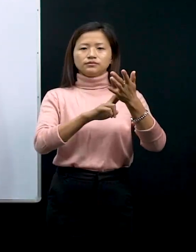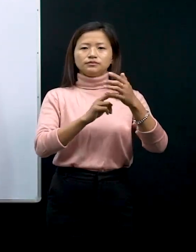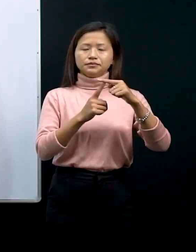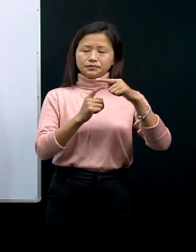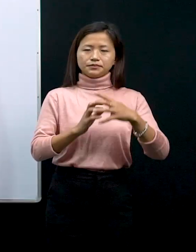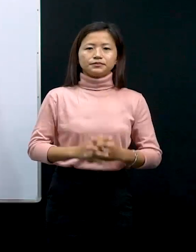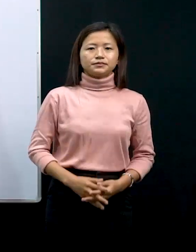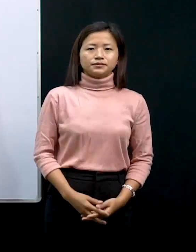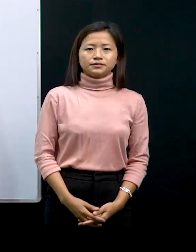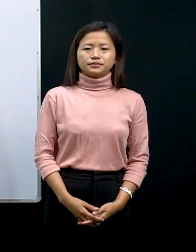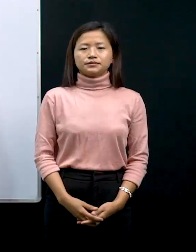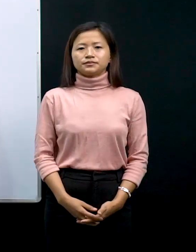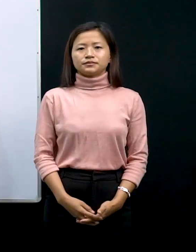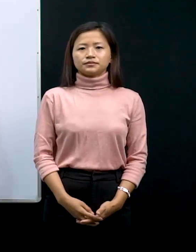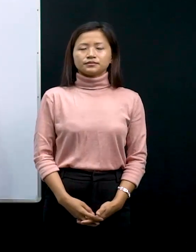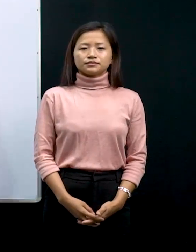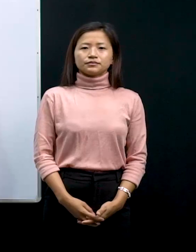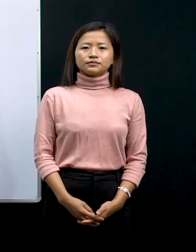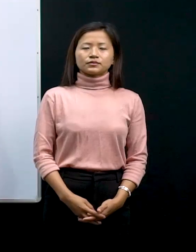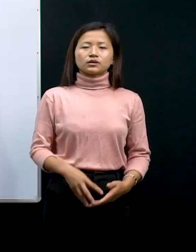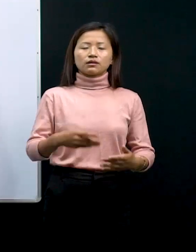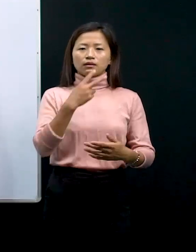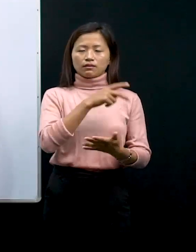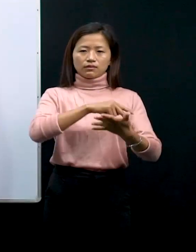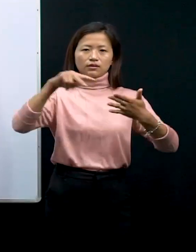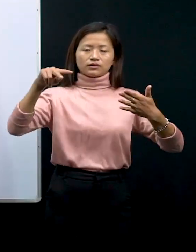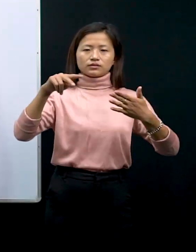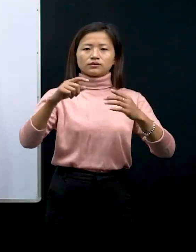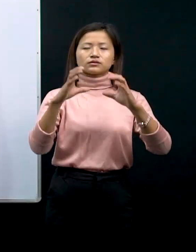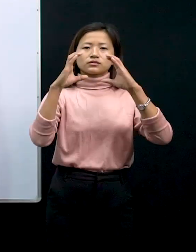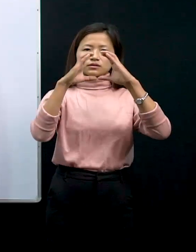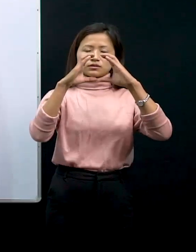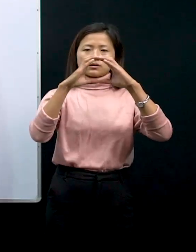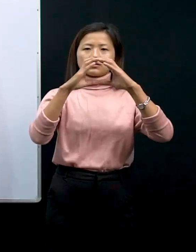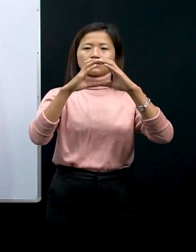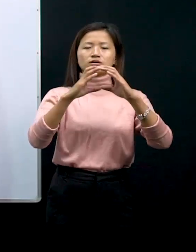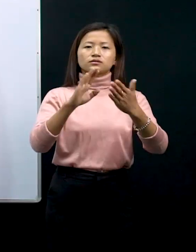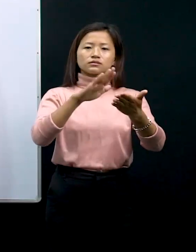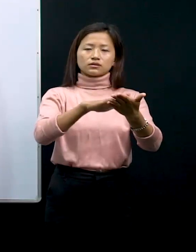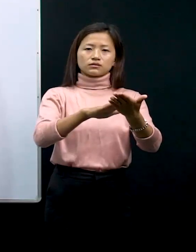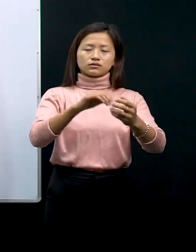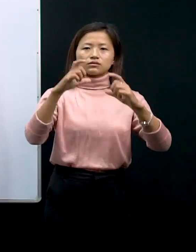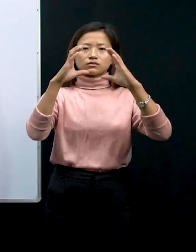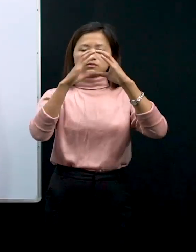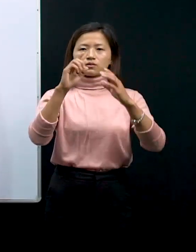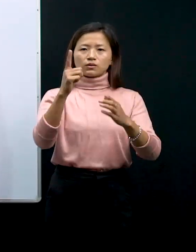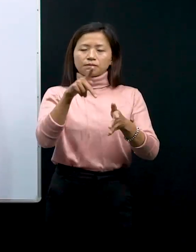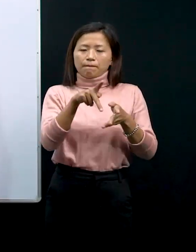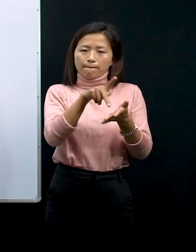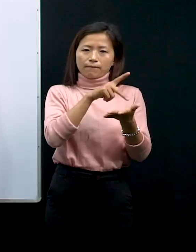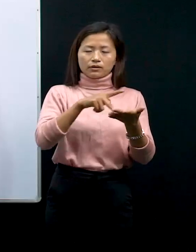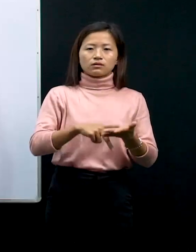is tangent? A line segment which is drawn from an external point to the circle, which touches the circle at only one particular